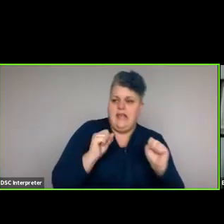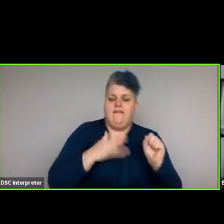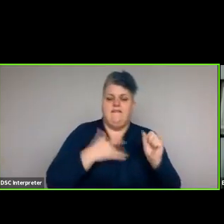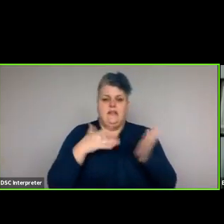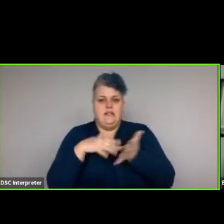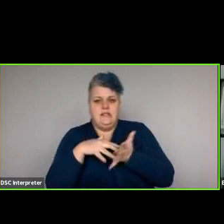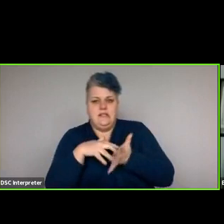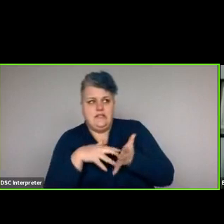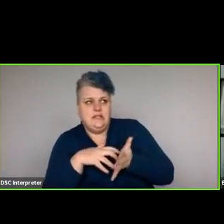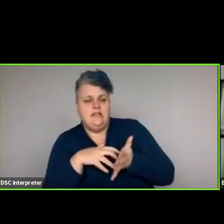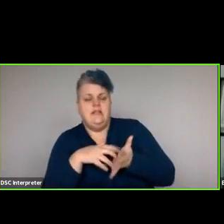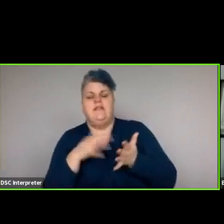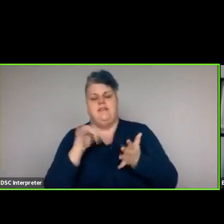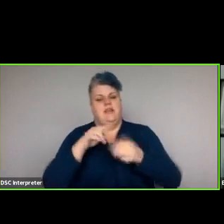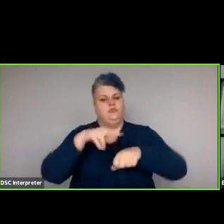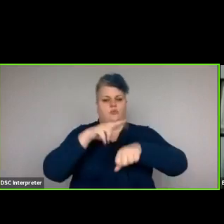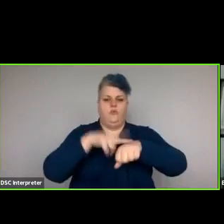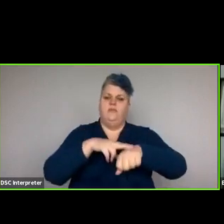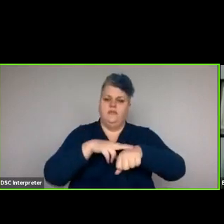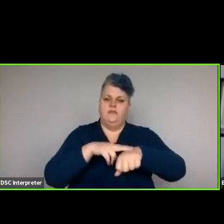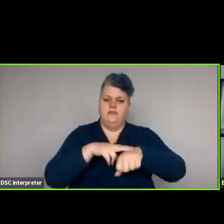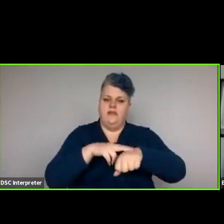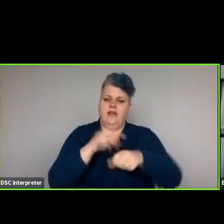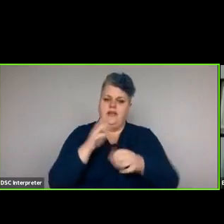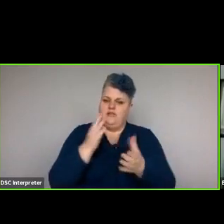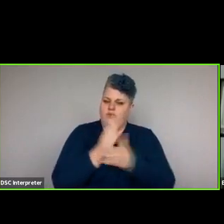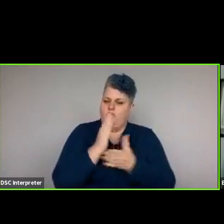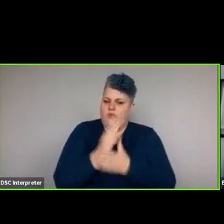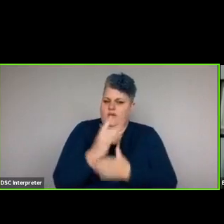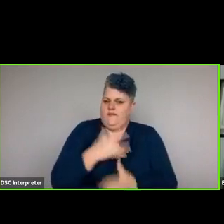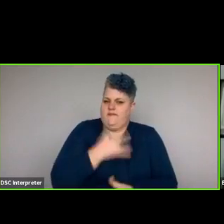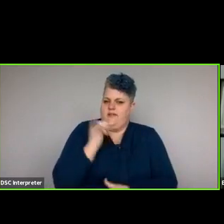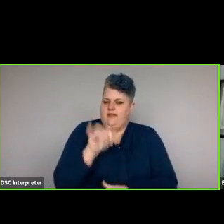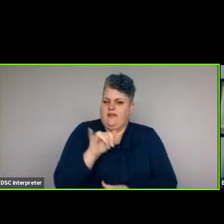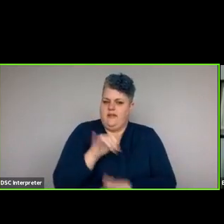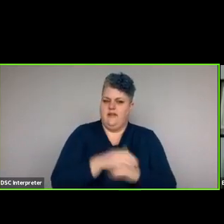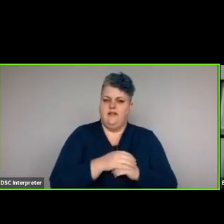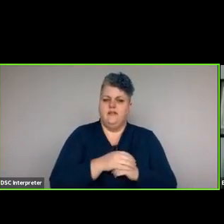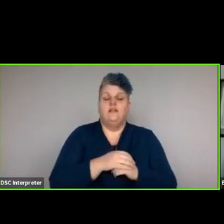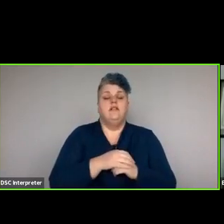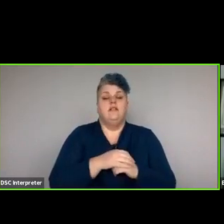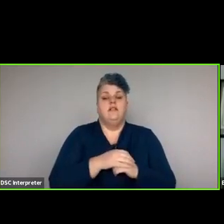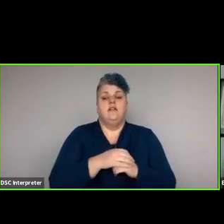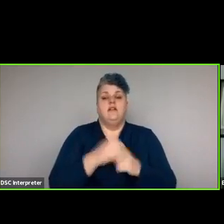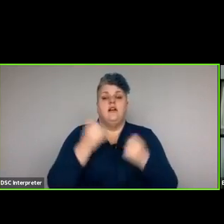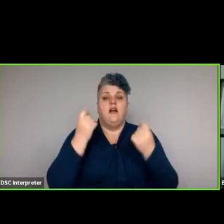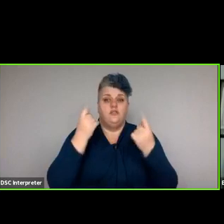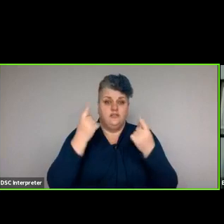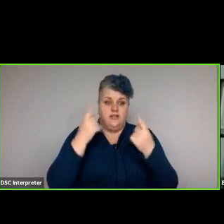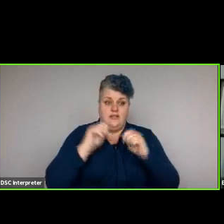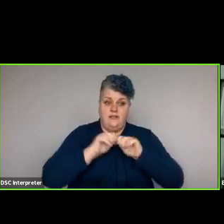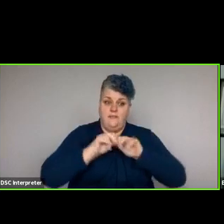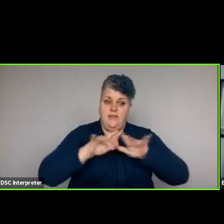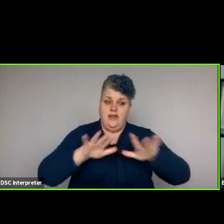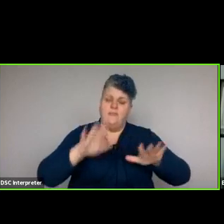normal, and it's okay to feel that way. Understand that this pandemic will